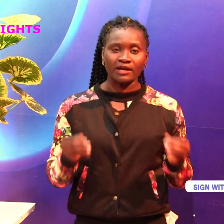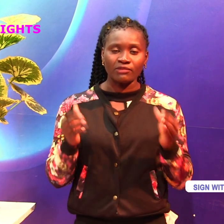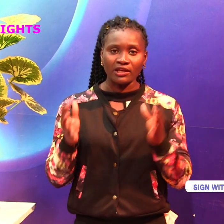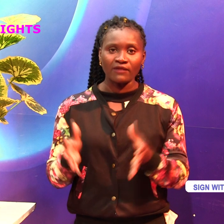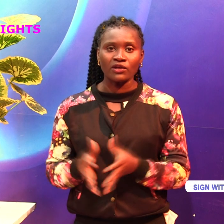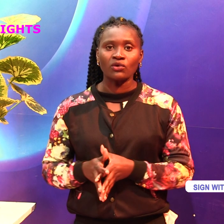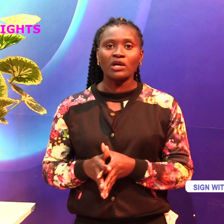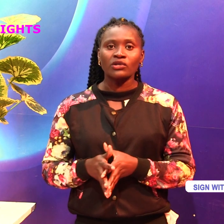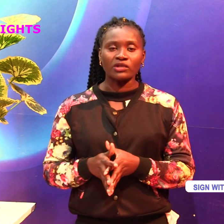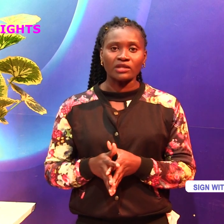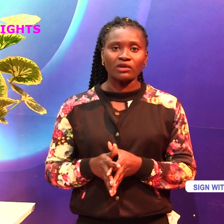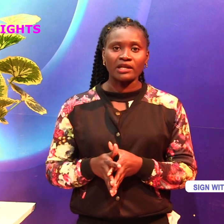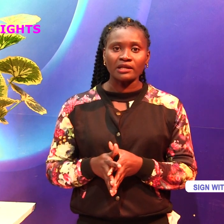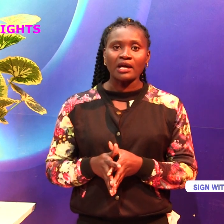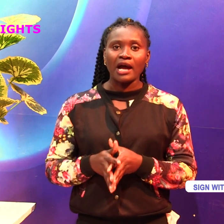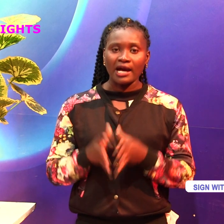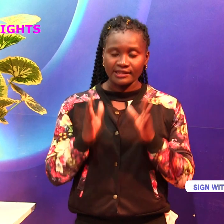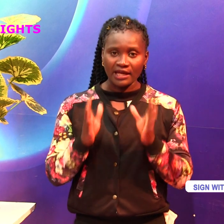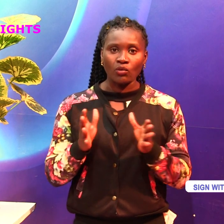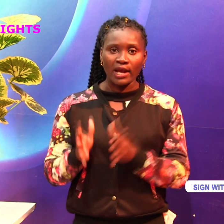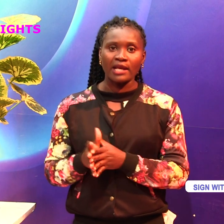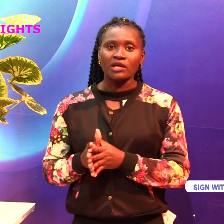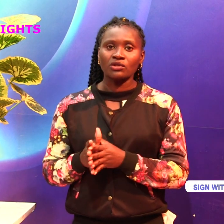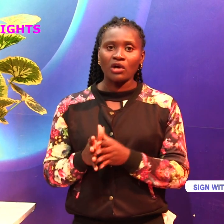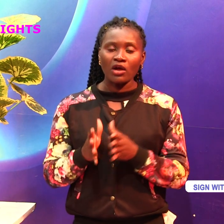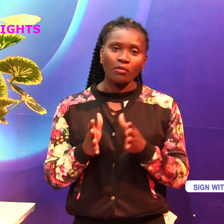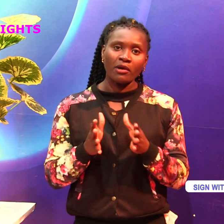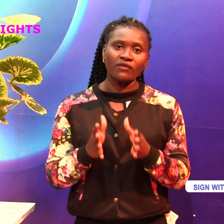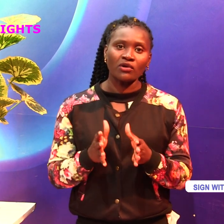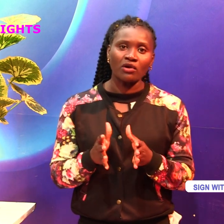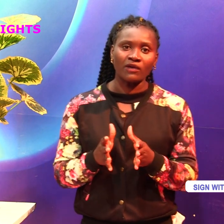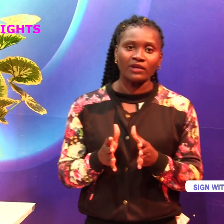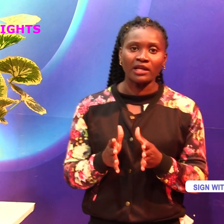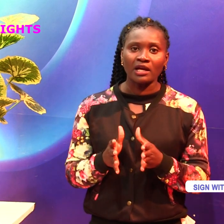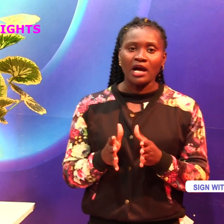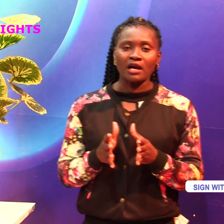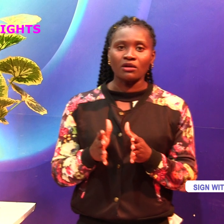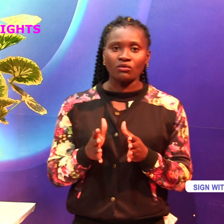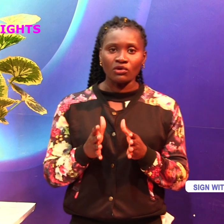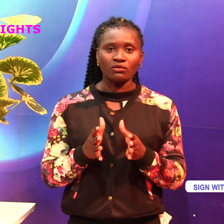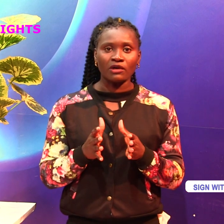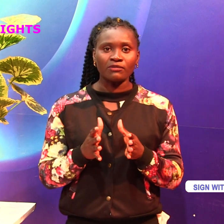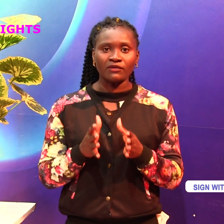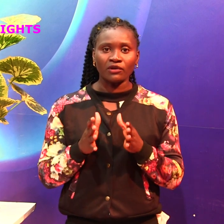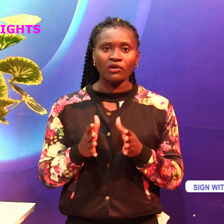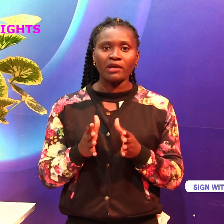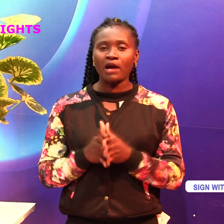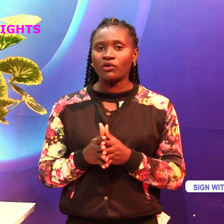I've given you so that you can sign well. So I hope my viewer have really who have been following me up on